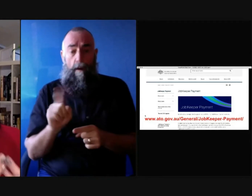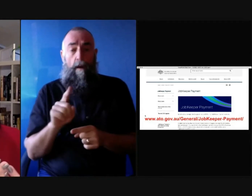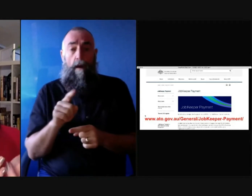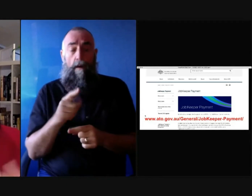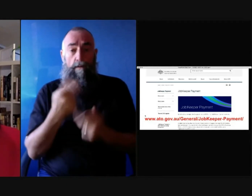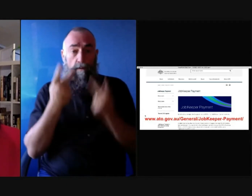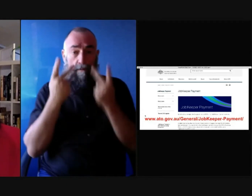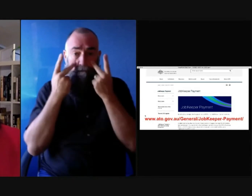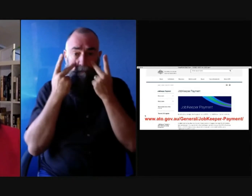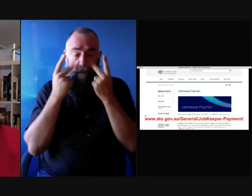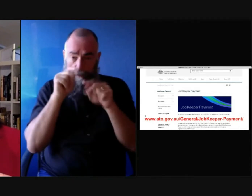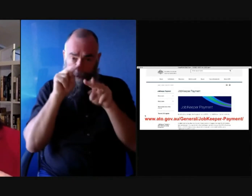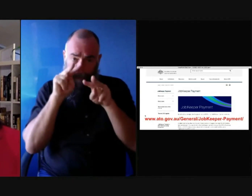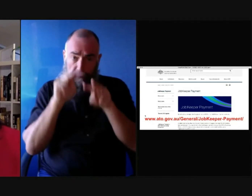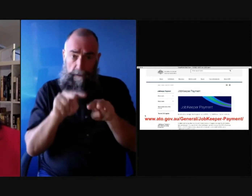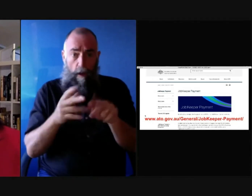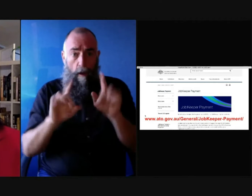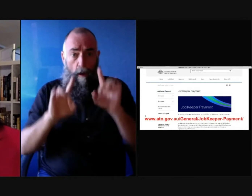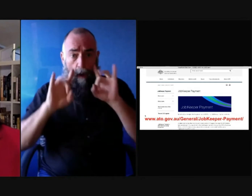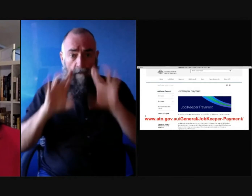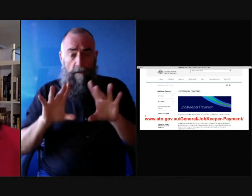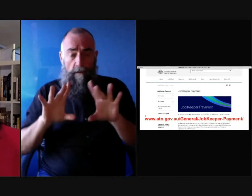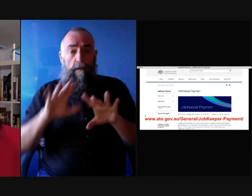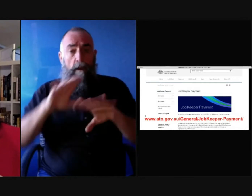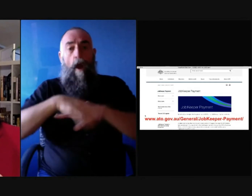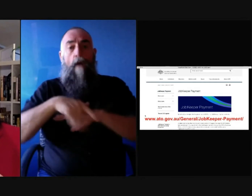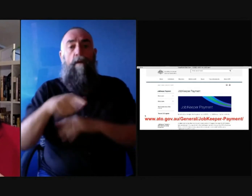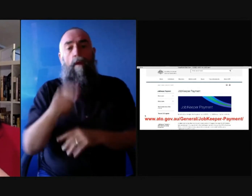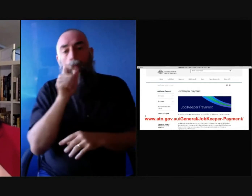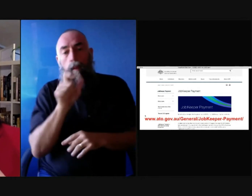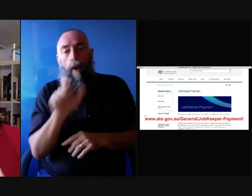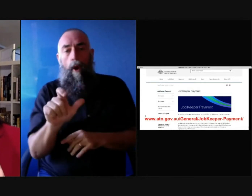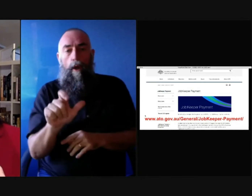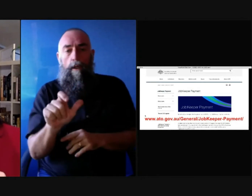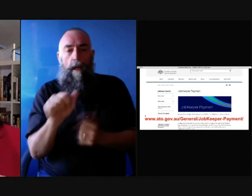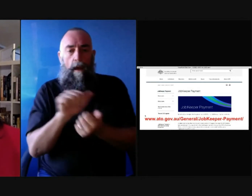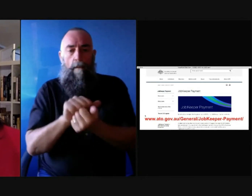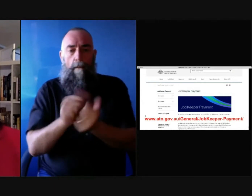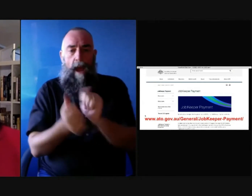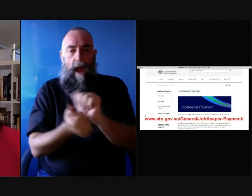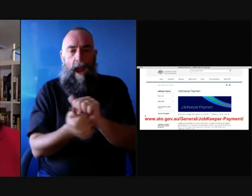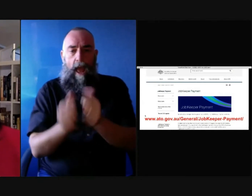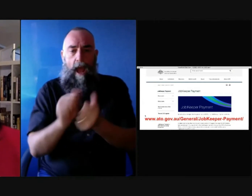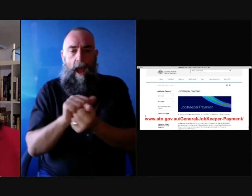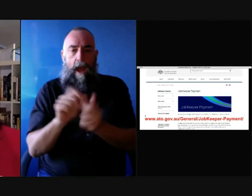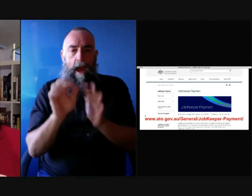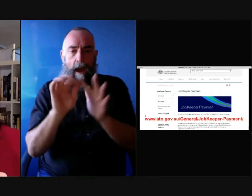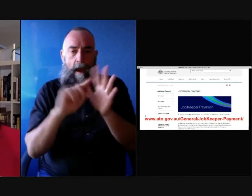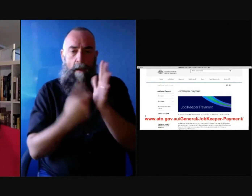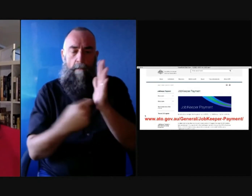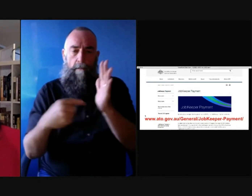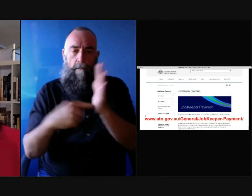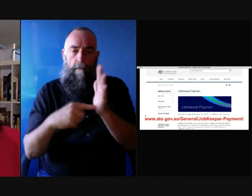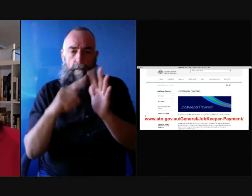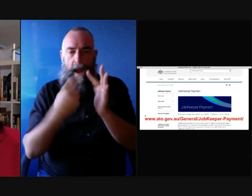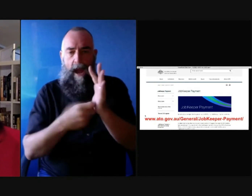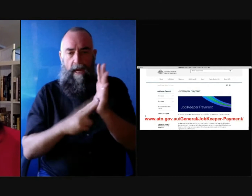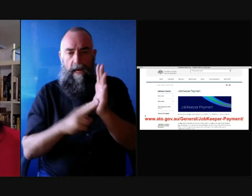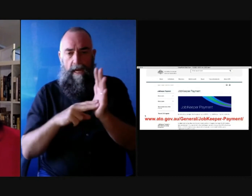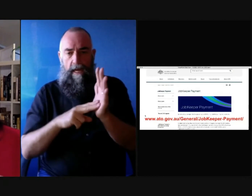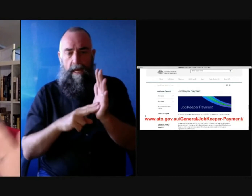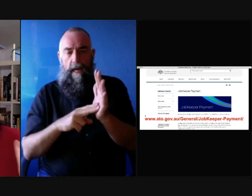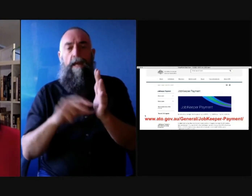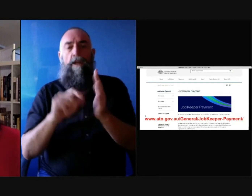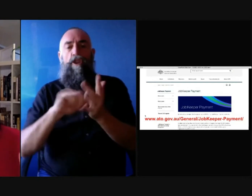visible this week was the partnership issue. I know I've been contacted by a number of our clients who are in